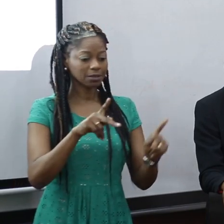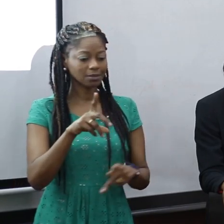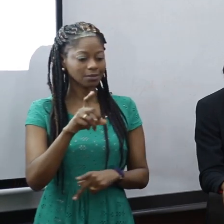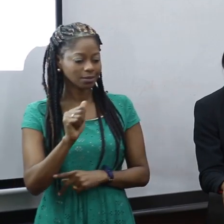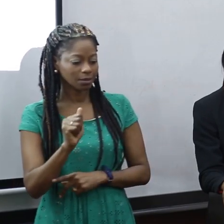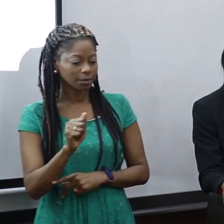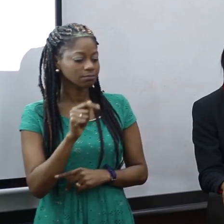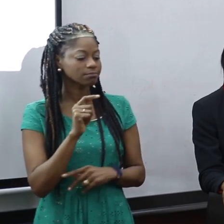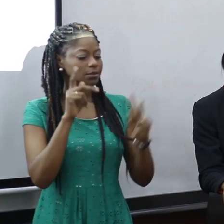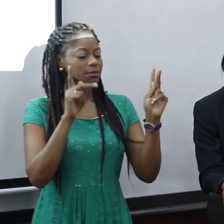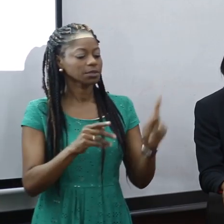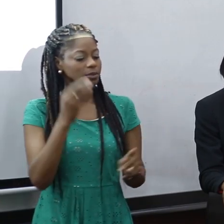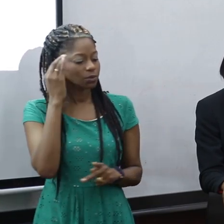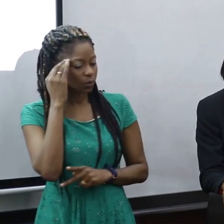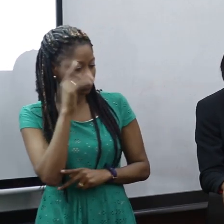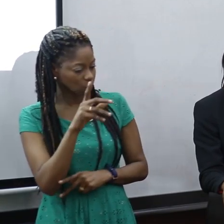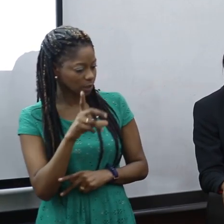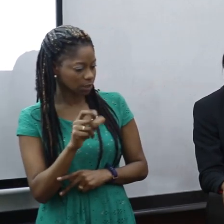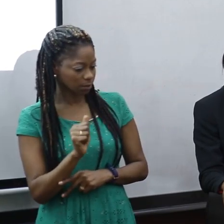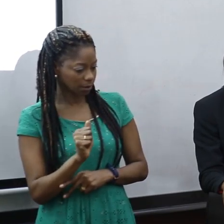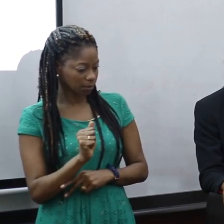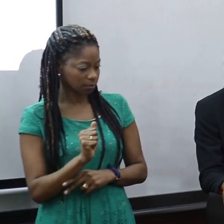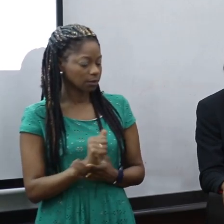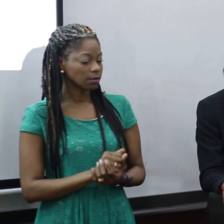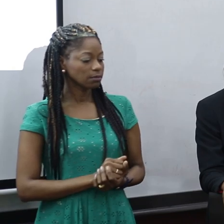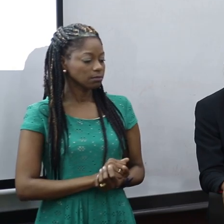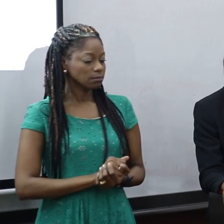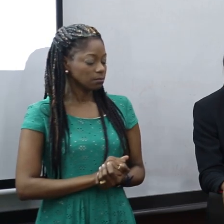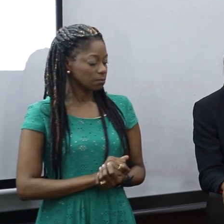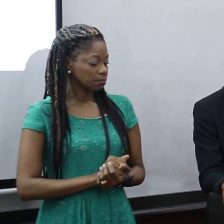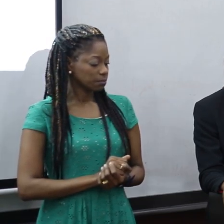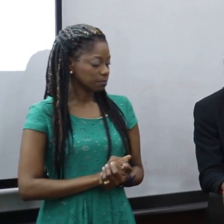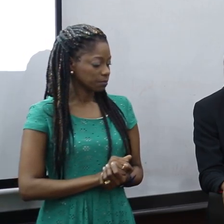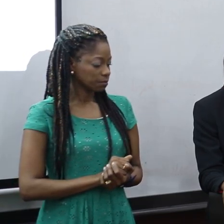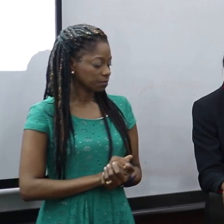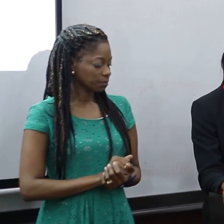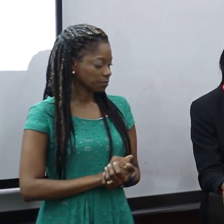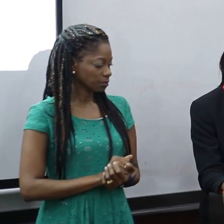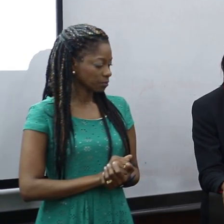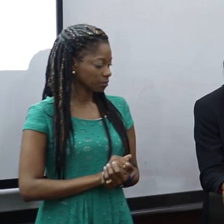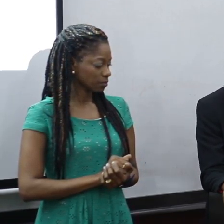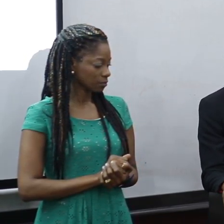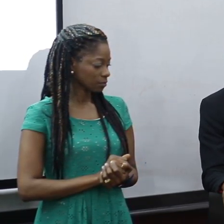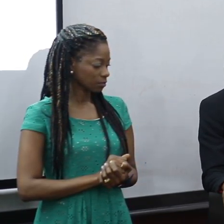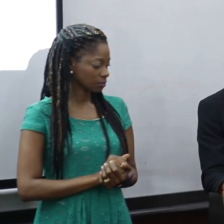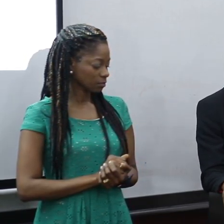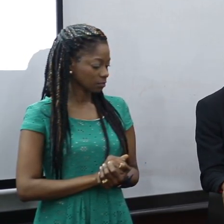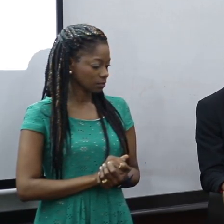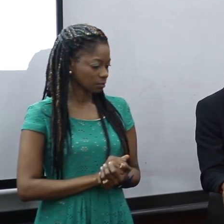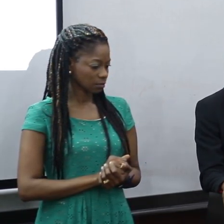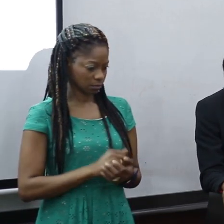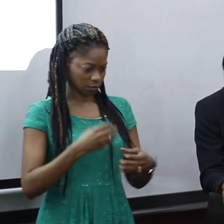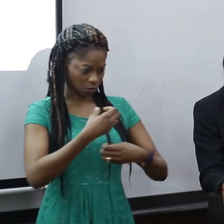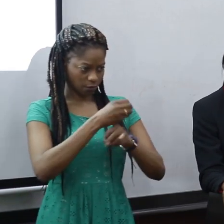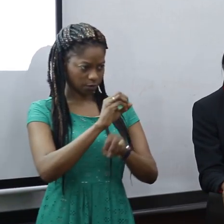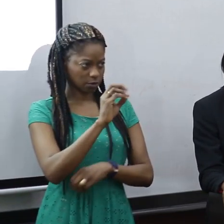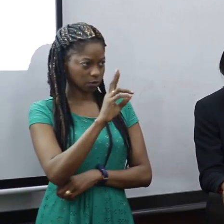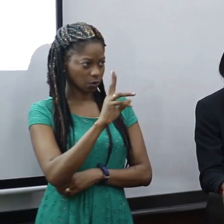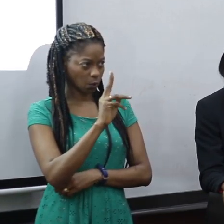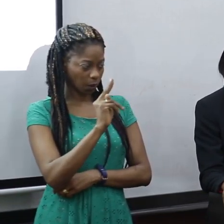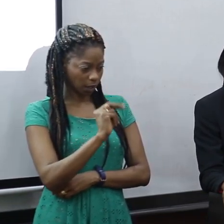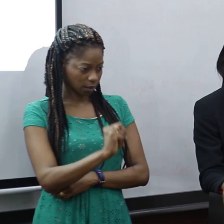case justify a deprivation of liberty. The Office of the UN High Commissioner for Human